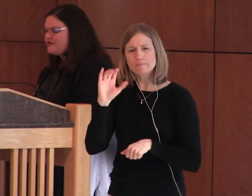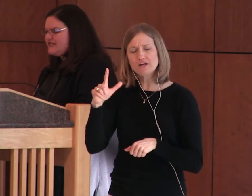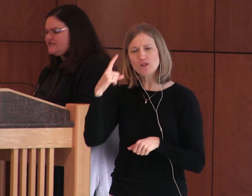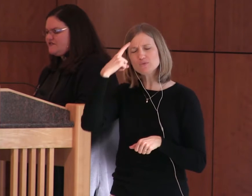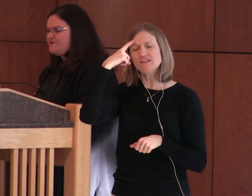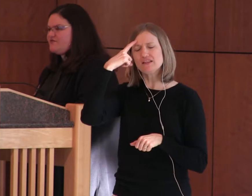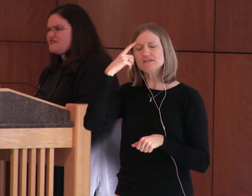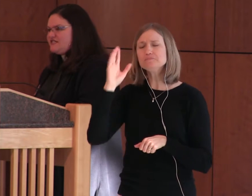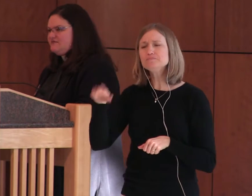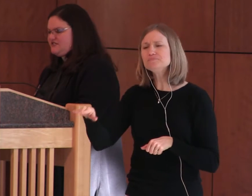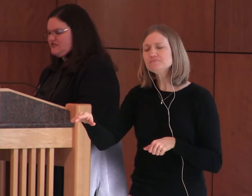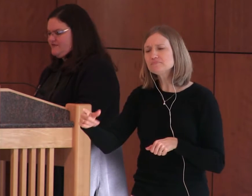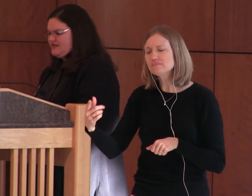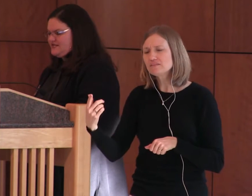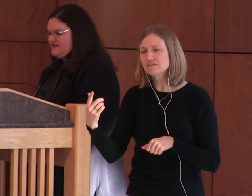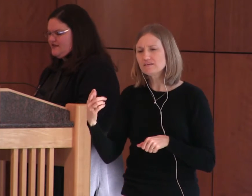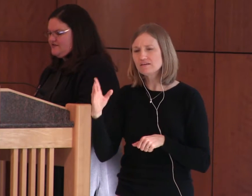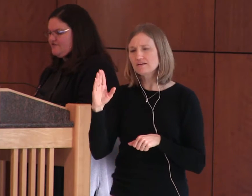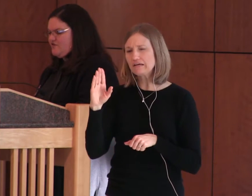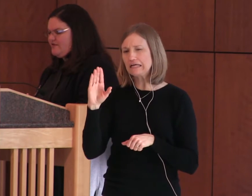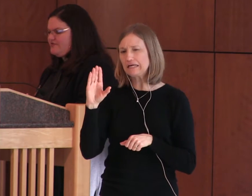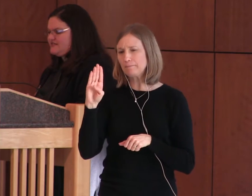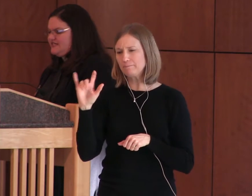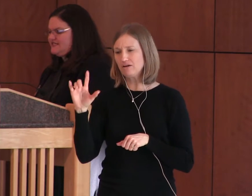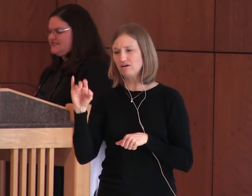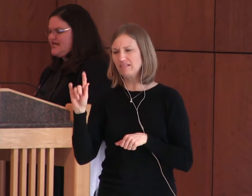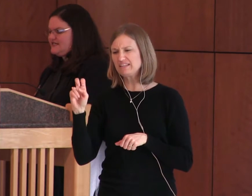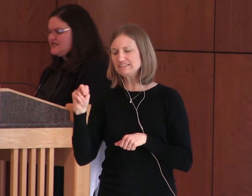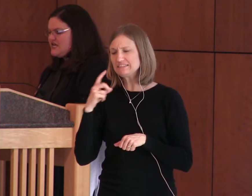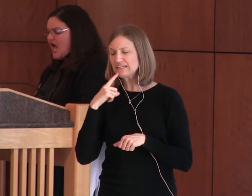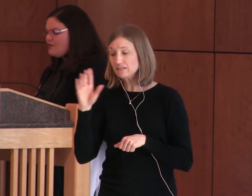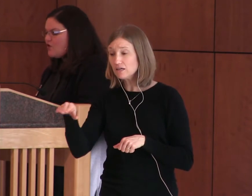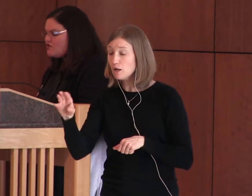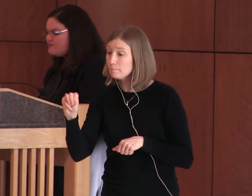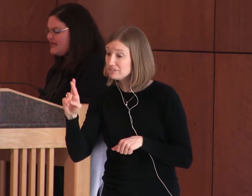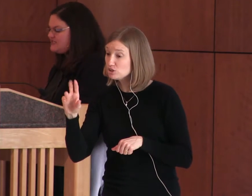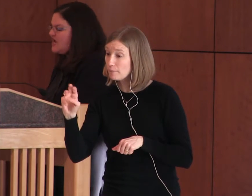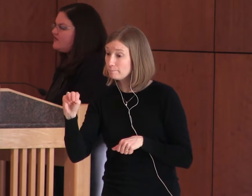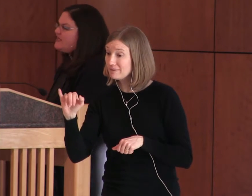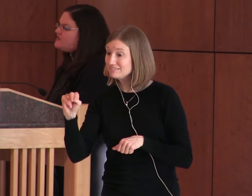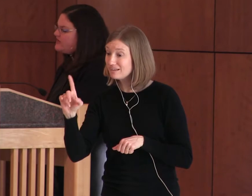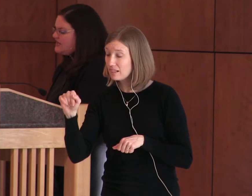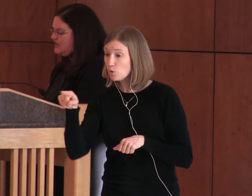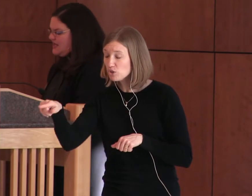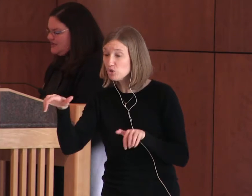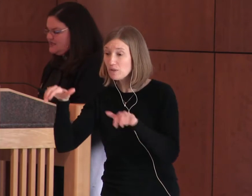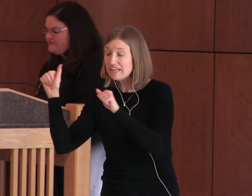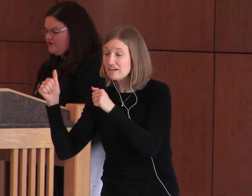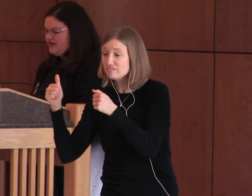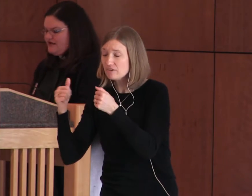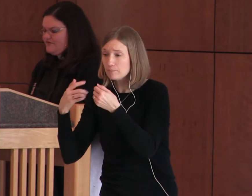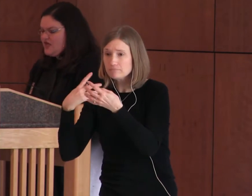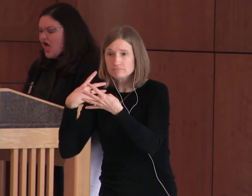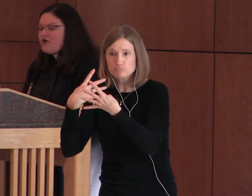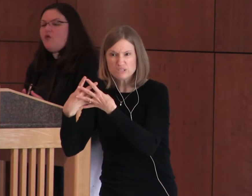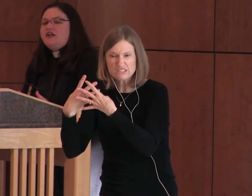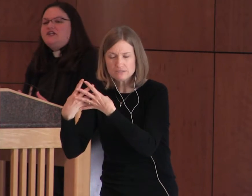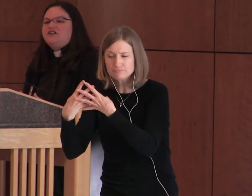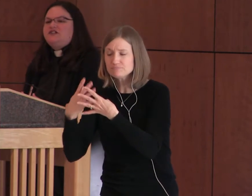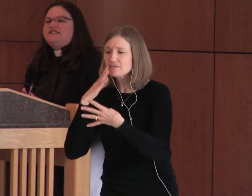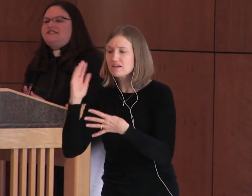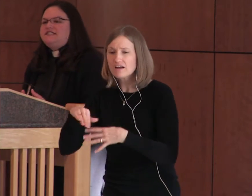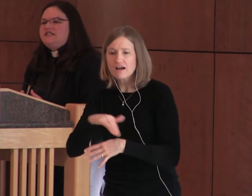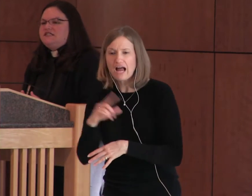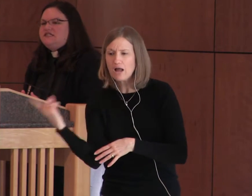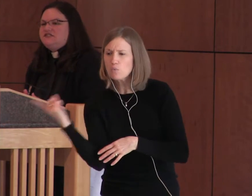When you were released from prison, Mr. Mandela, the former president said, "I woke my daughter at 3:00 in the morning. I